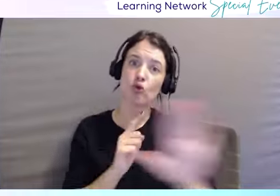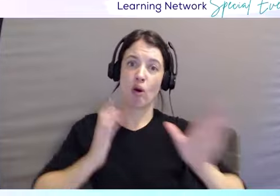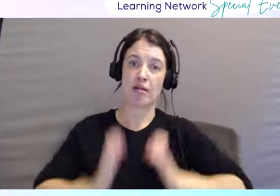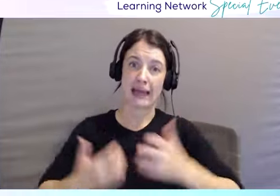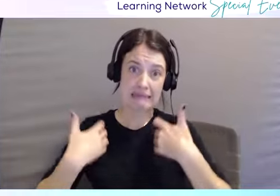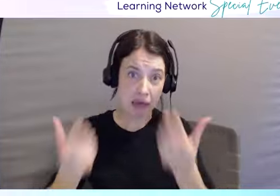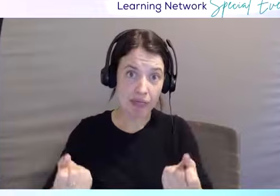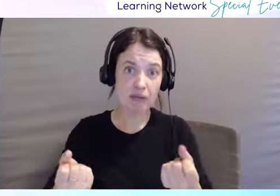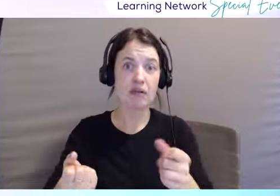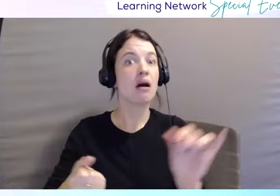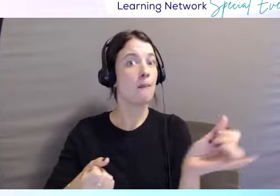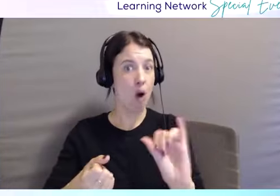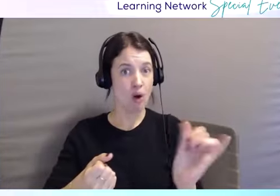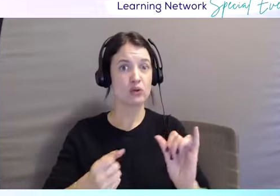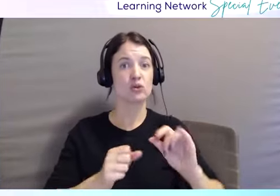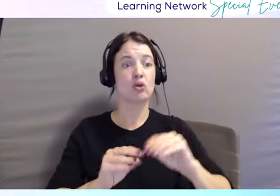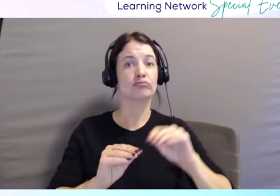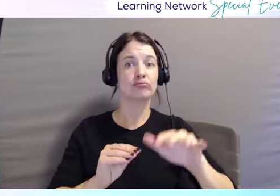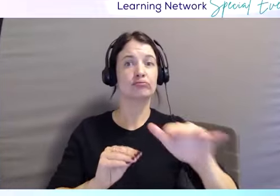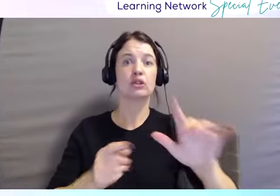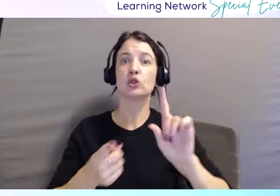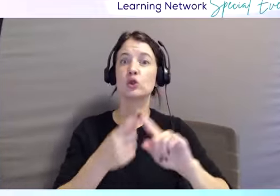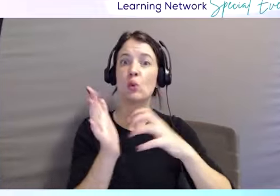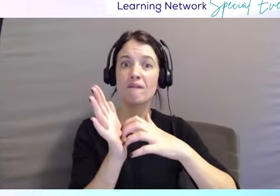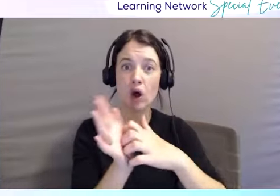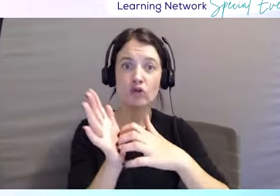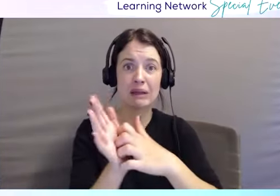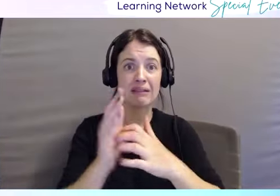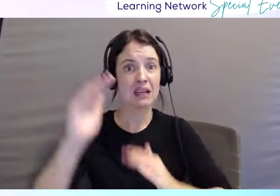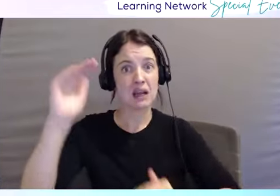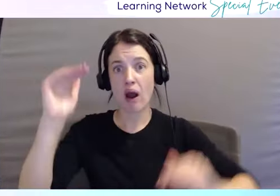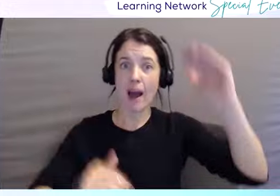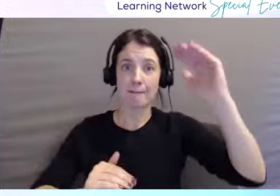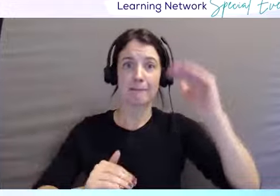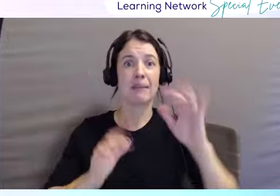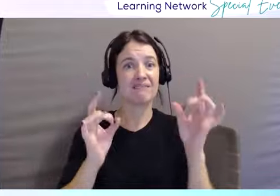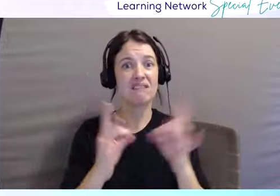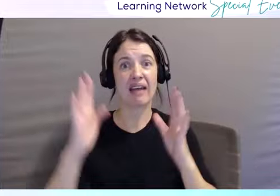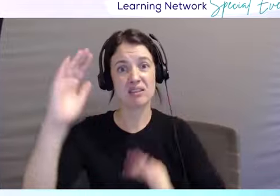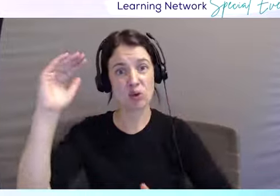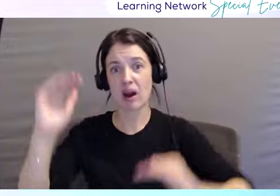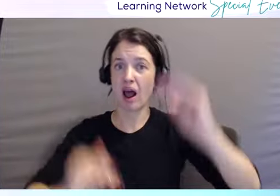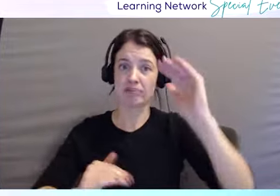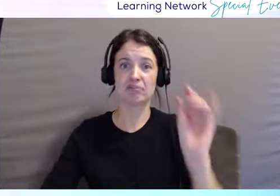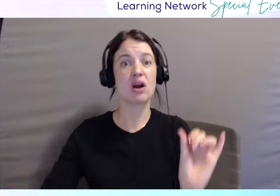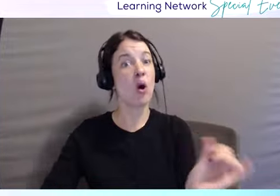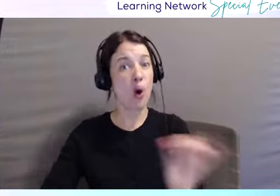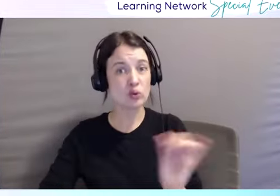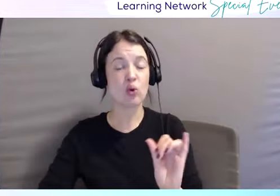also contribute to vulnerability to violence, contribute to actual perpetration of violence, and contribute to social control,